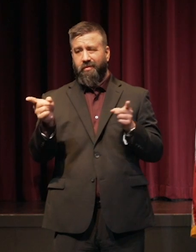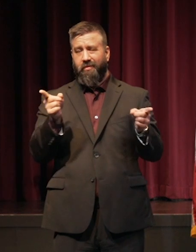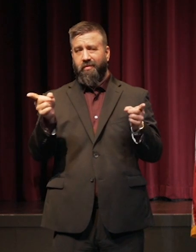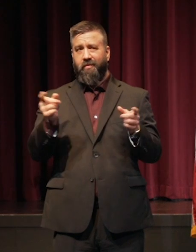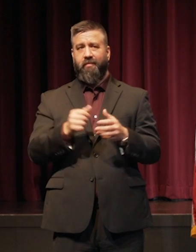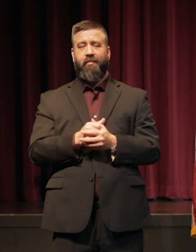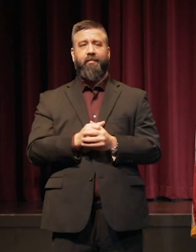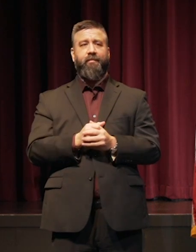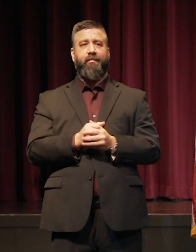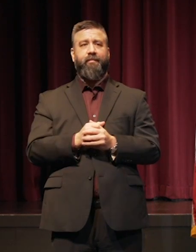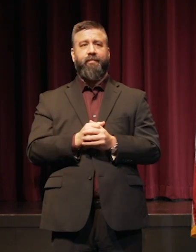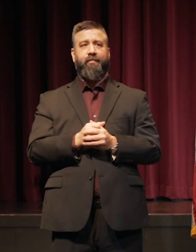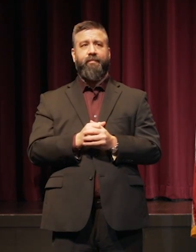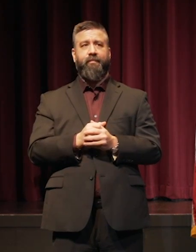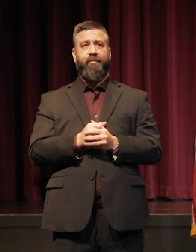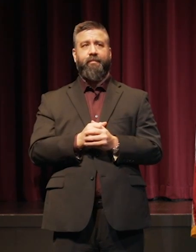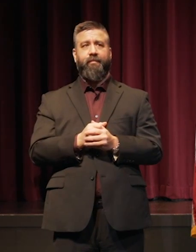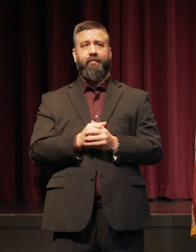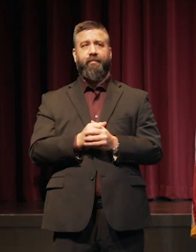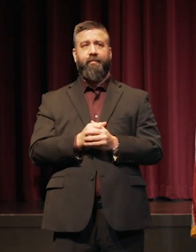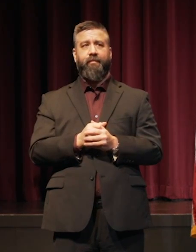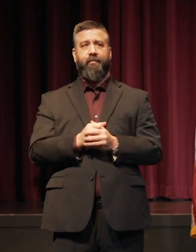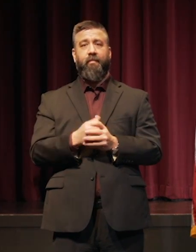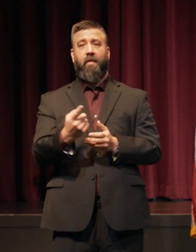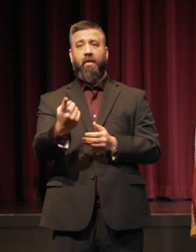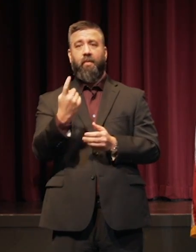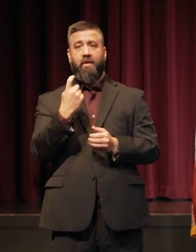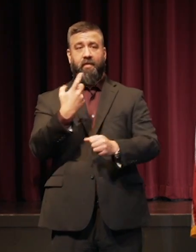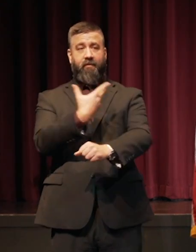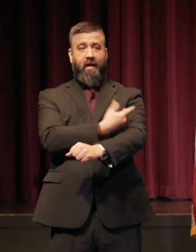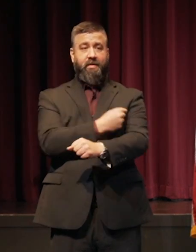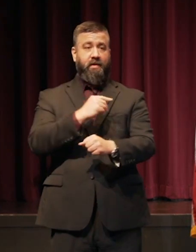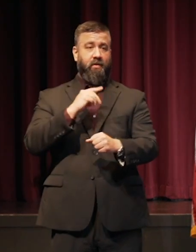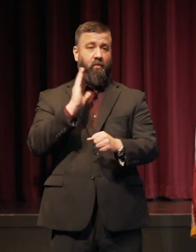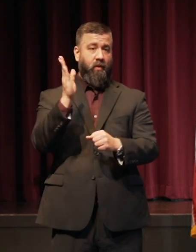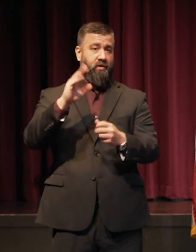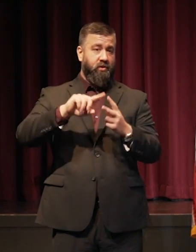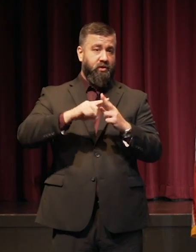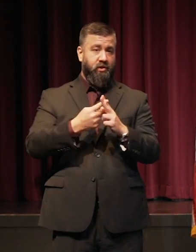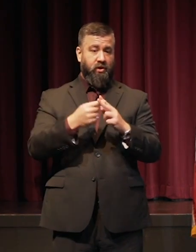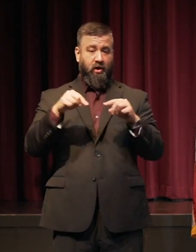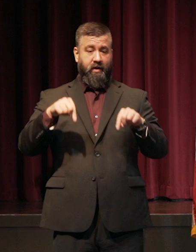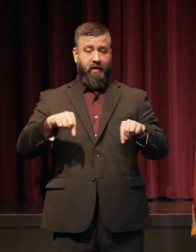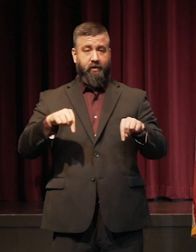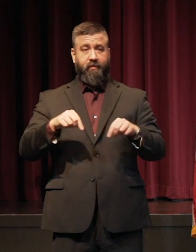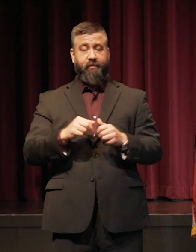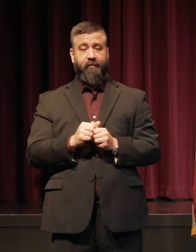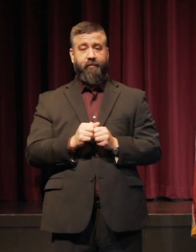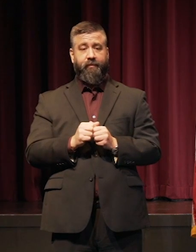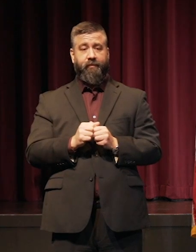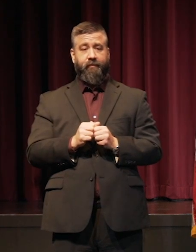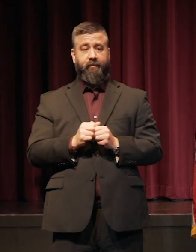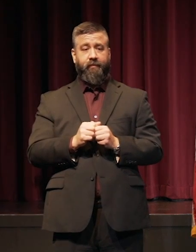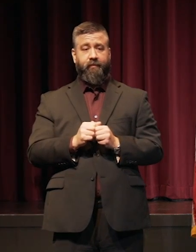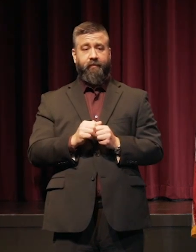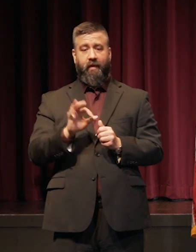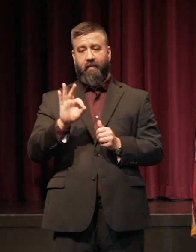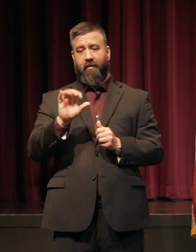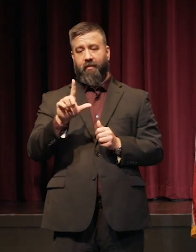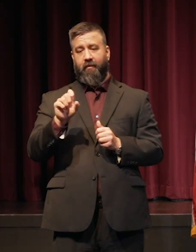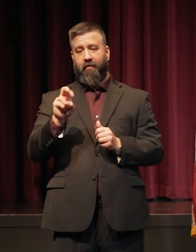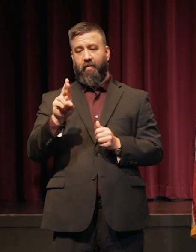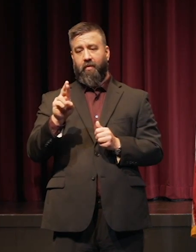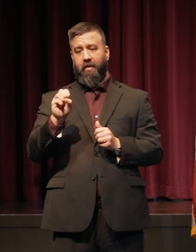is when the vaccinations will begin at our North County vaccination site here at Florissant Valley